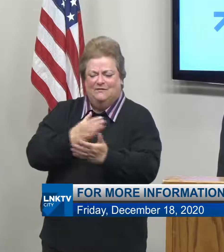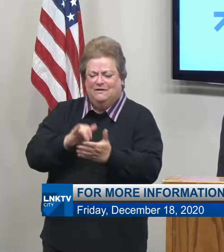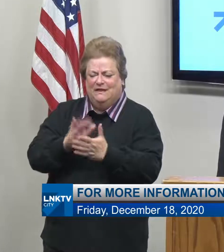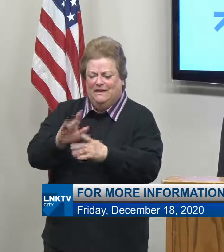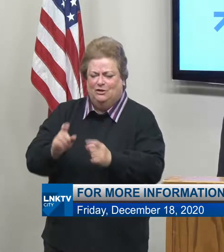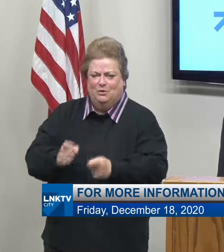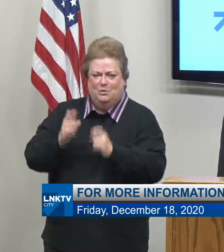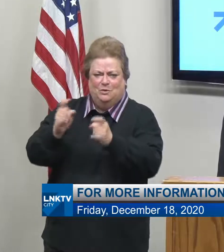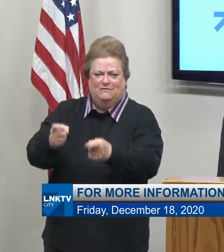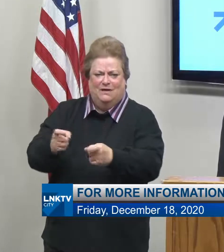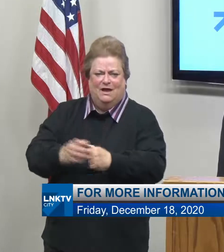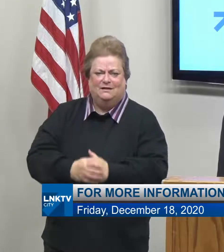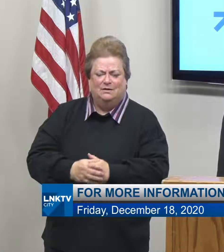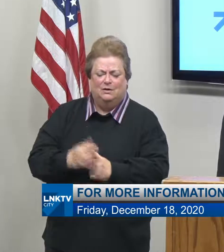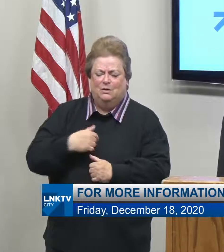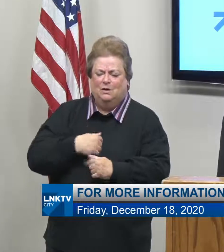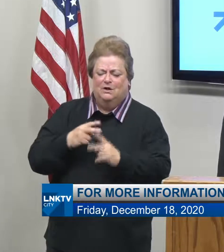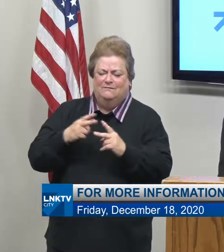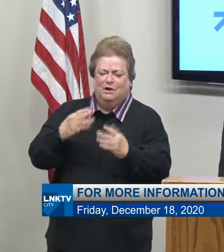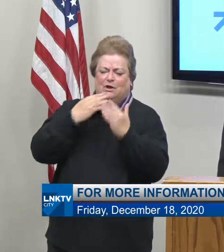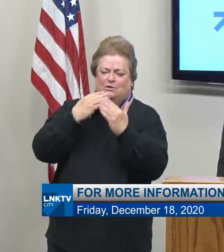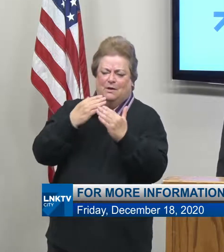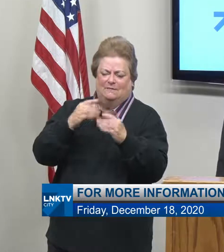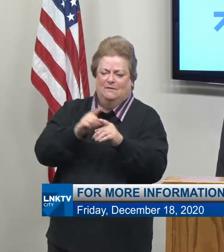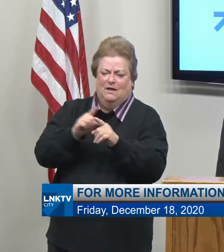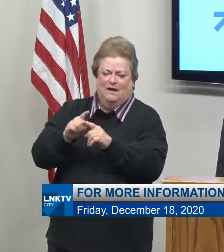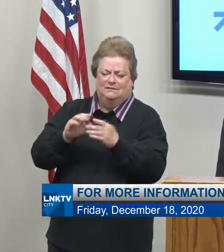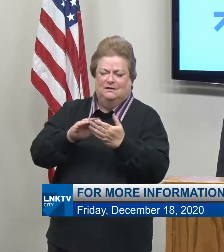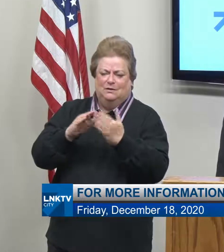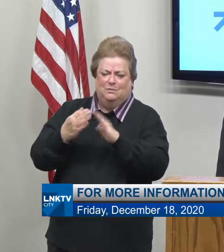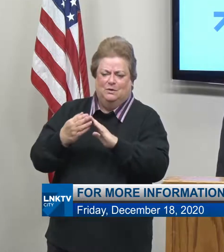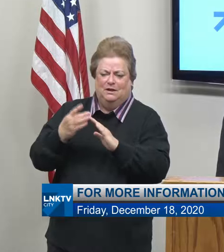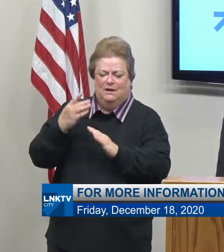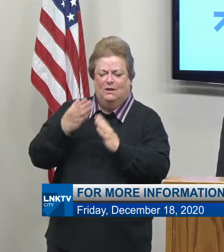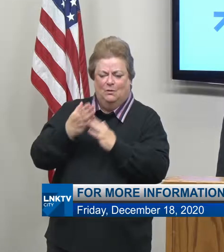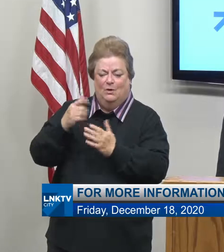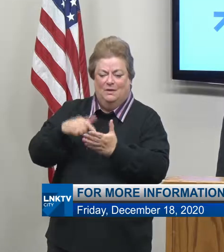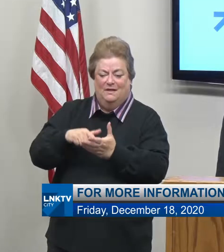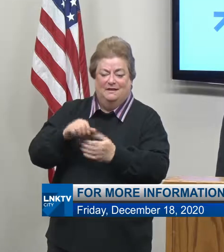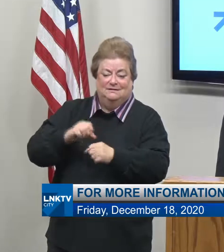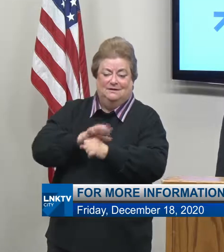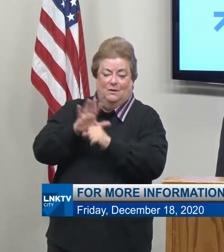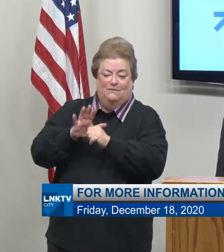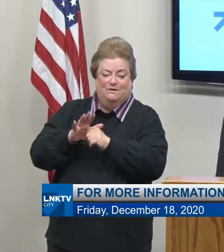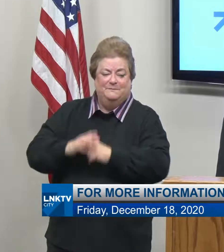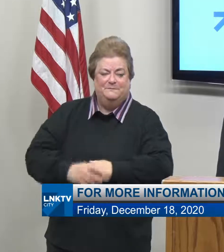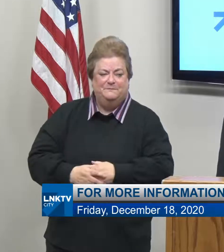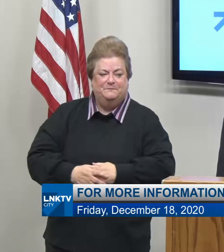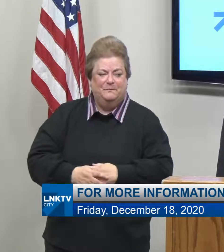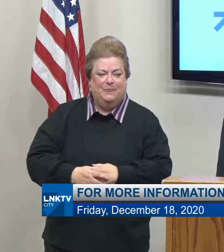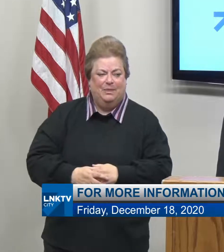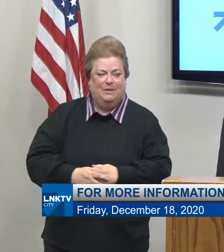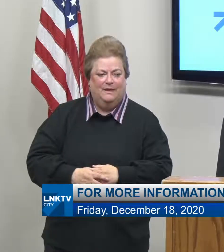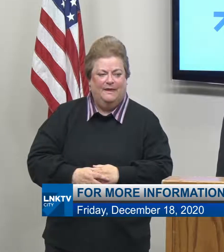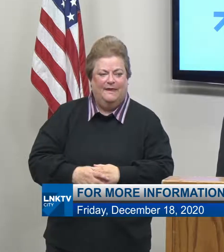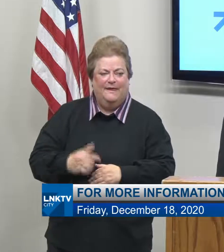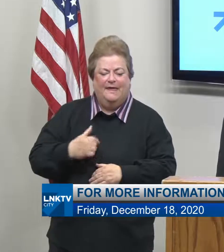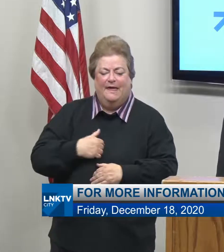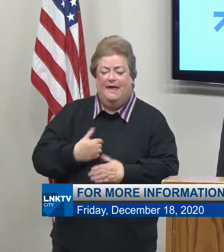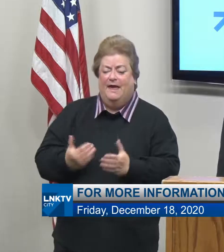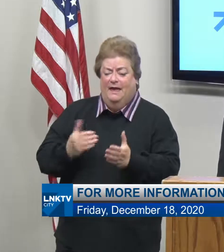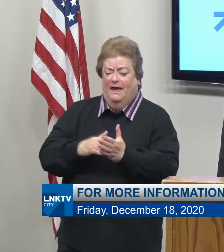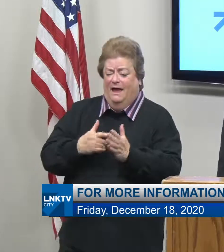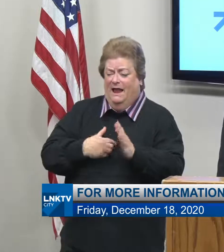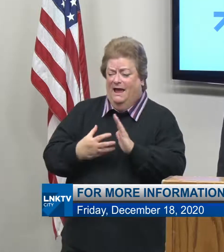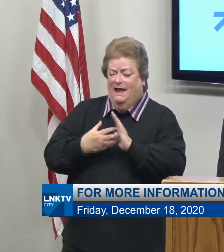And we are so grateful as a community to you through this pandemic. And I echo your thanks